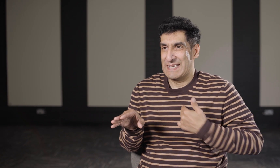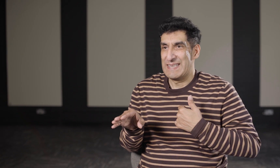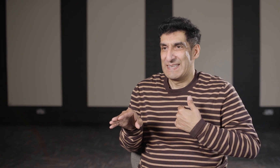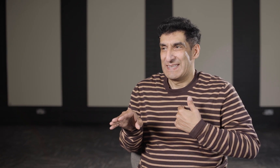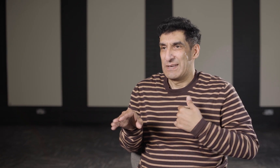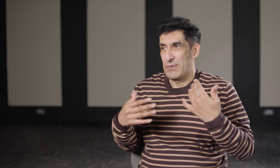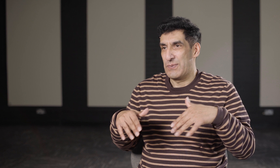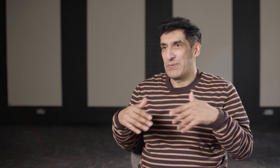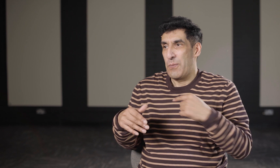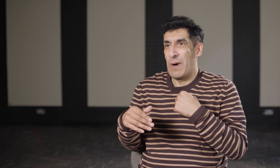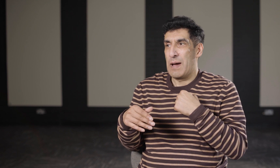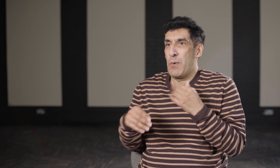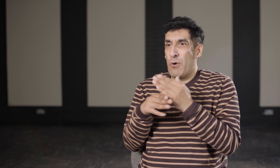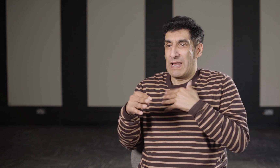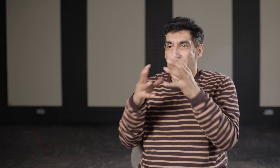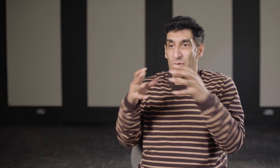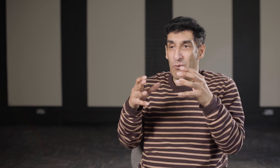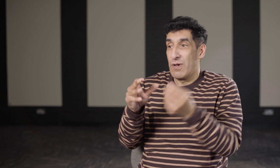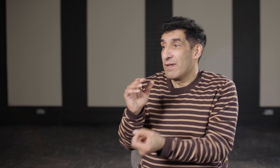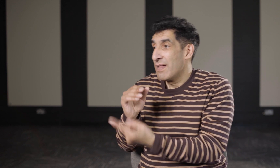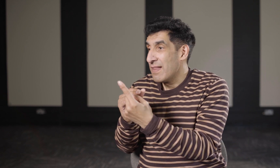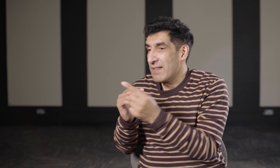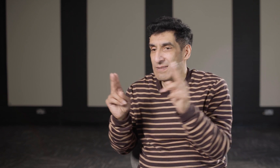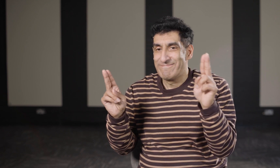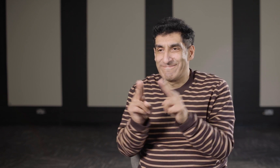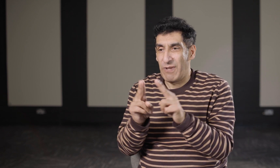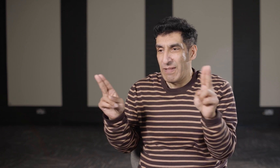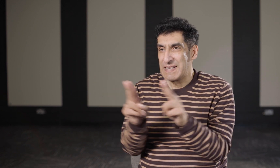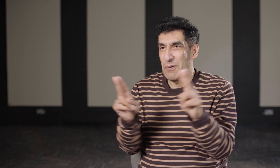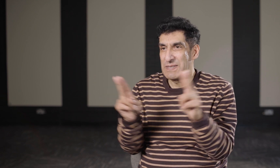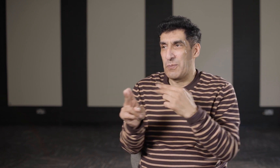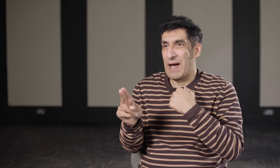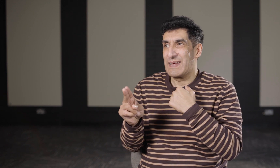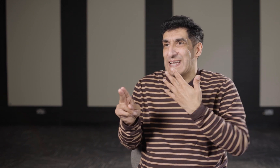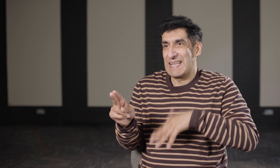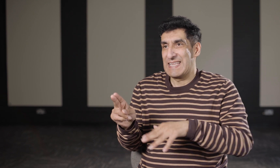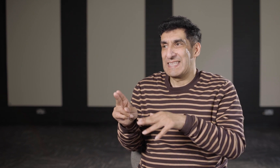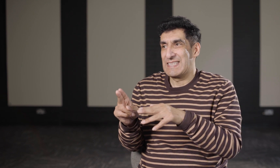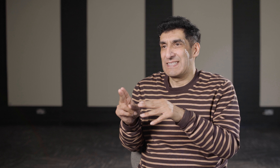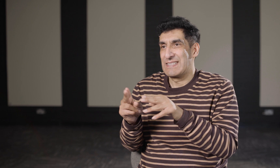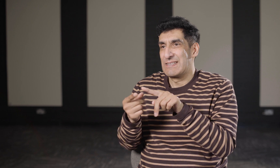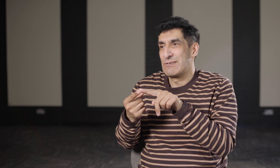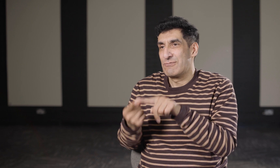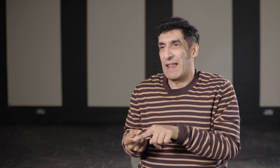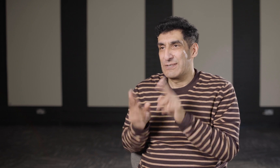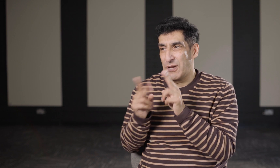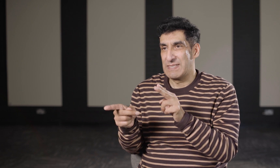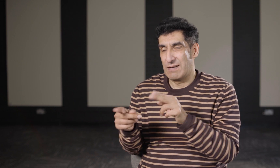So I lose business and my work does get affected. When I'm trying to get my business to grow and I'm struggling to find an